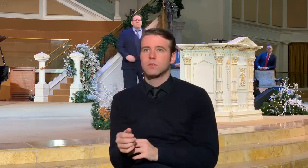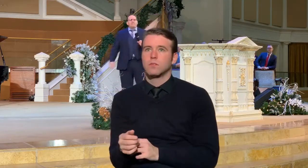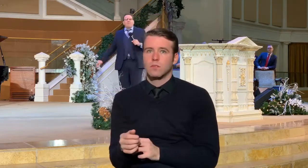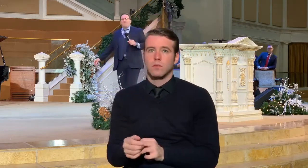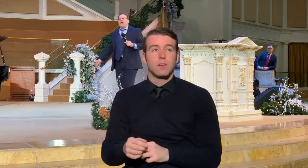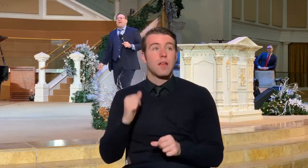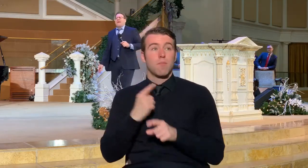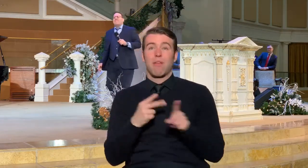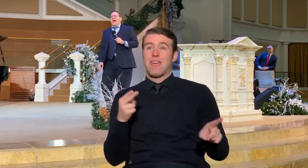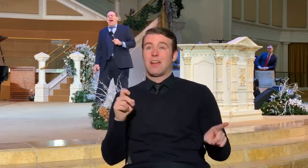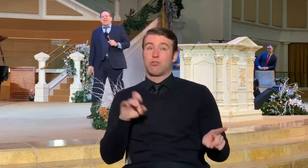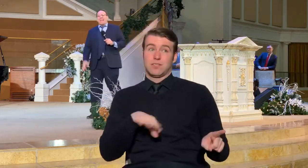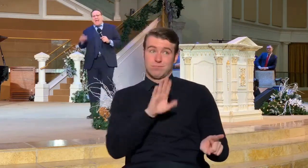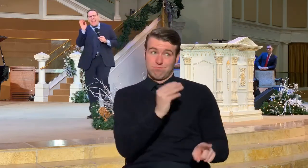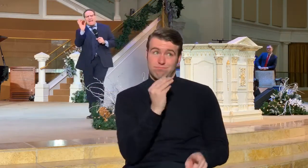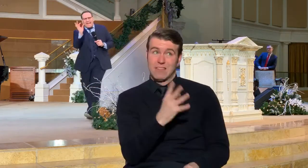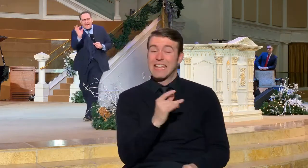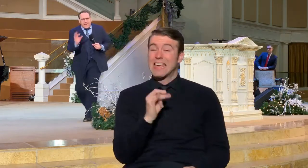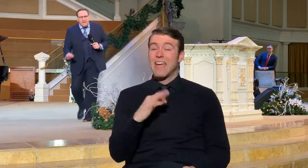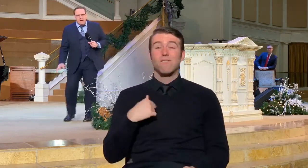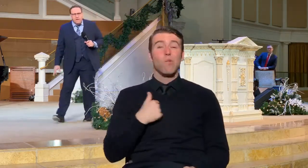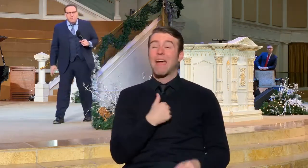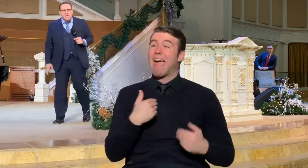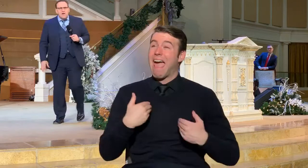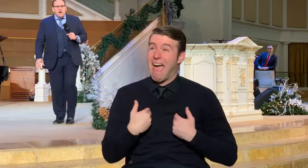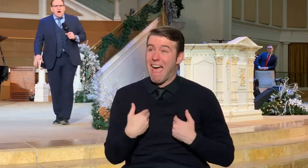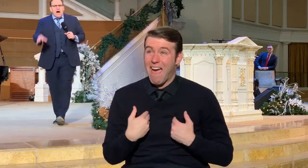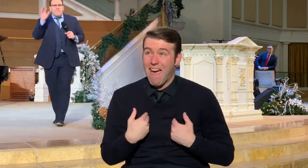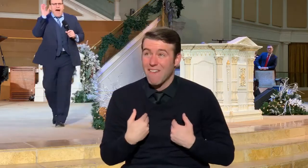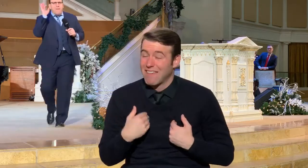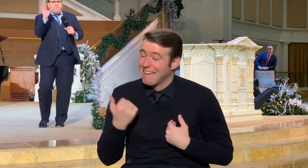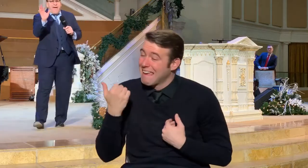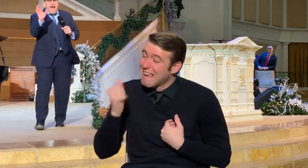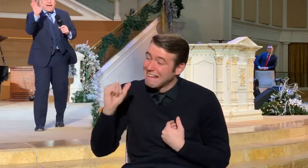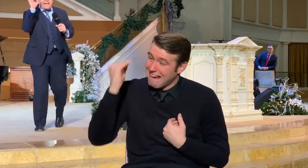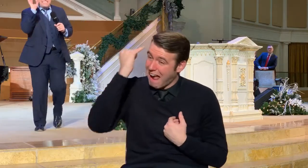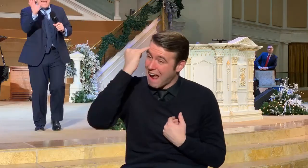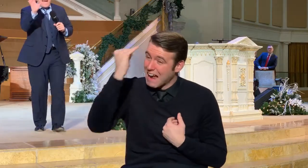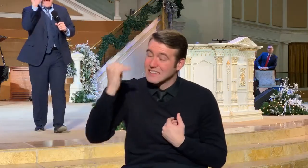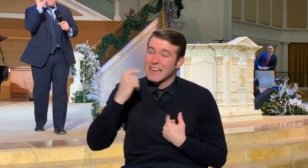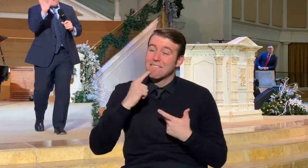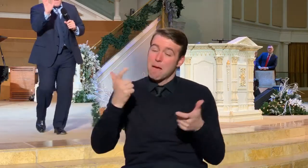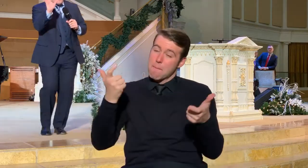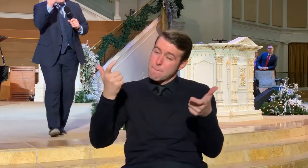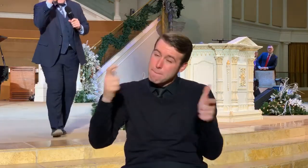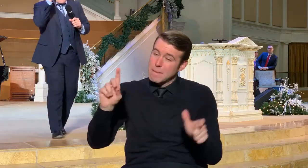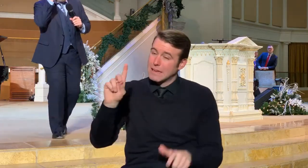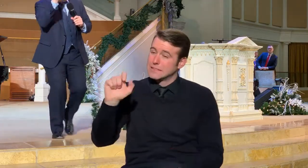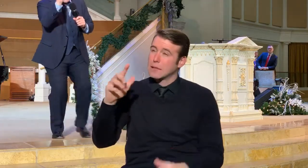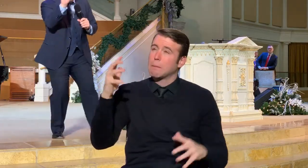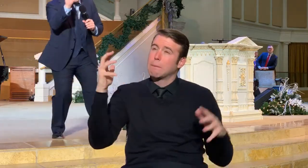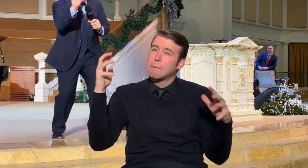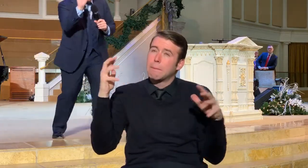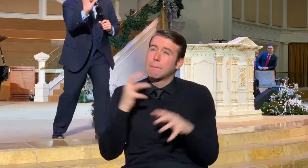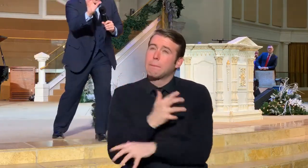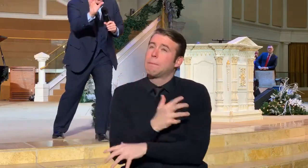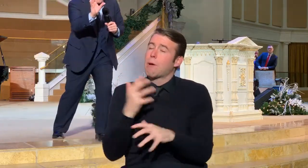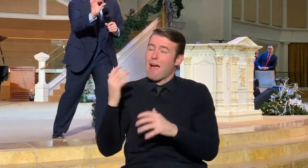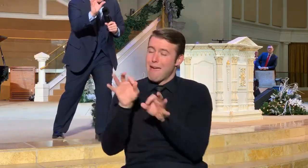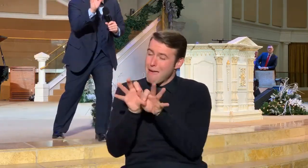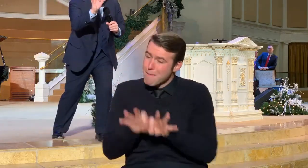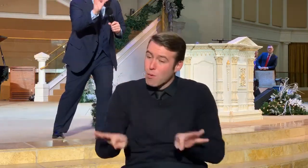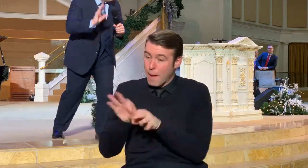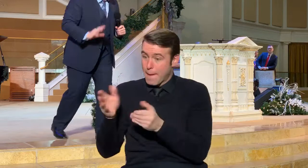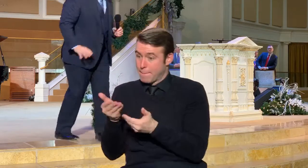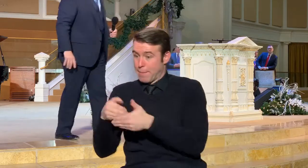Right. Yeah. Right. Brother Hendricks, if we even had an inkling of how big a deal it was for that baby to be